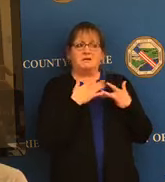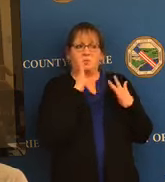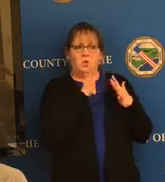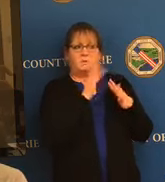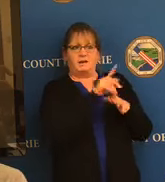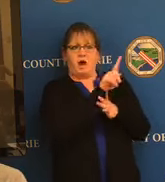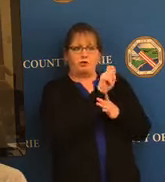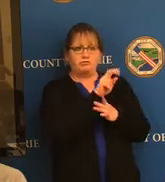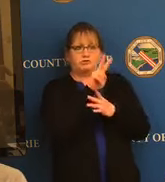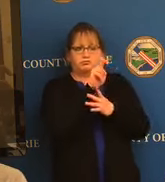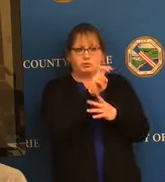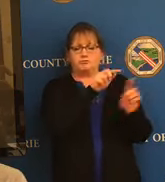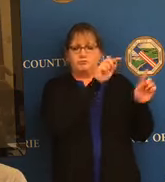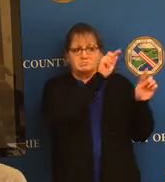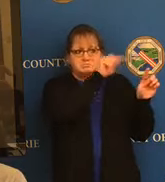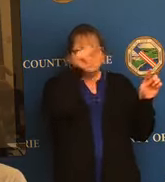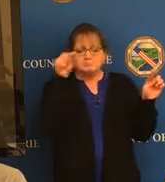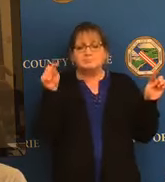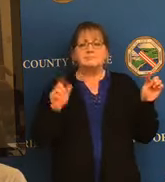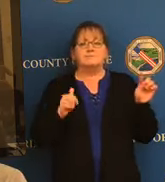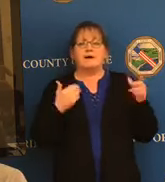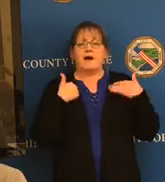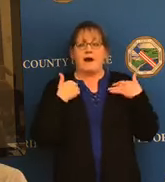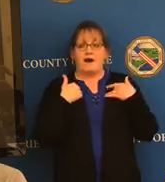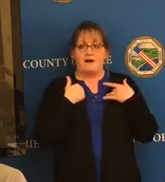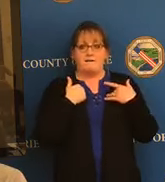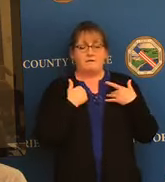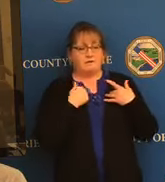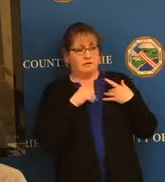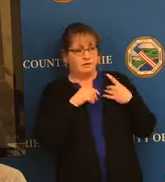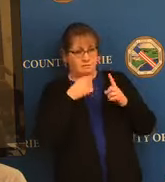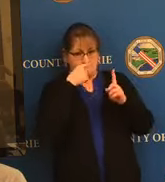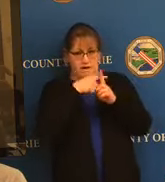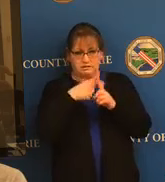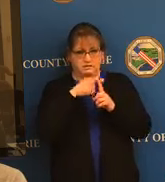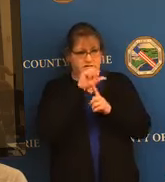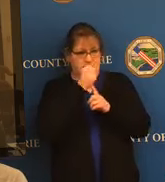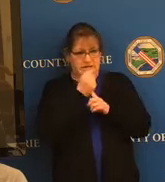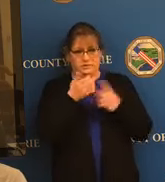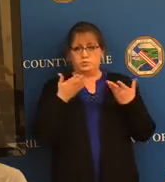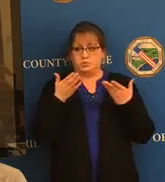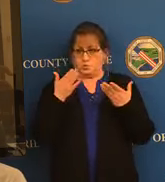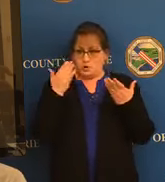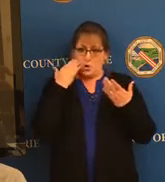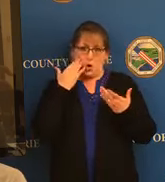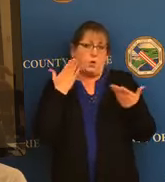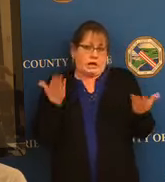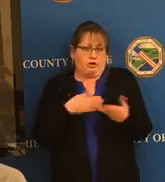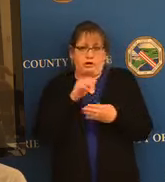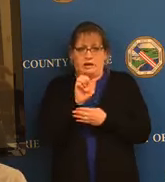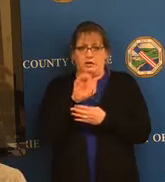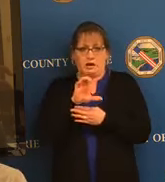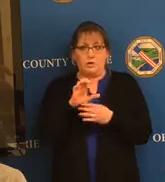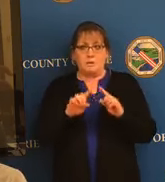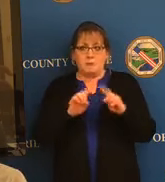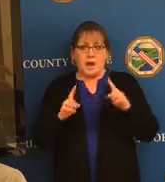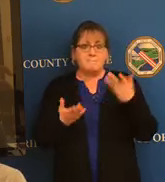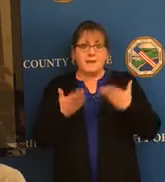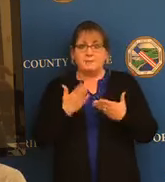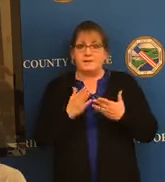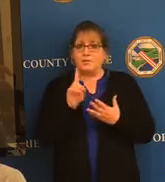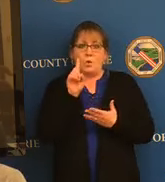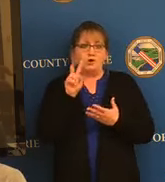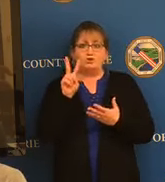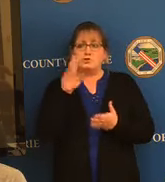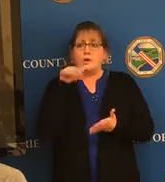hundreds of positive cases that we've identified and confirmed in Erie County, but we know there's probably hundreds and maybe